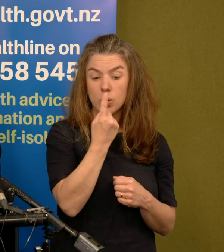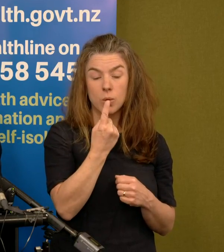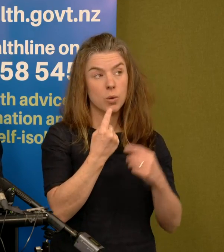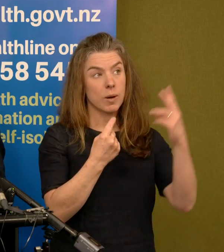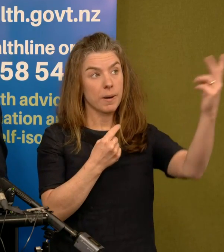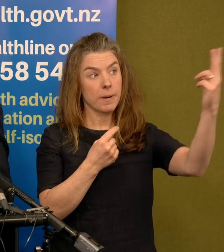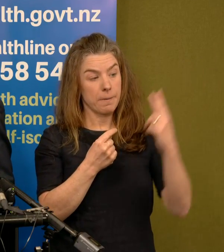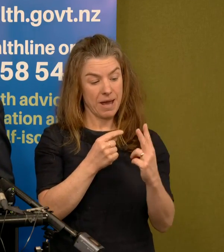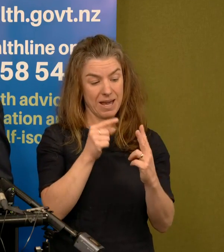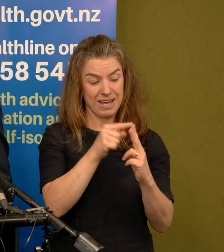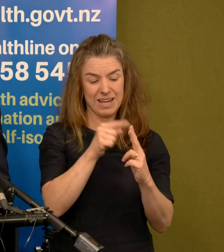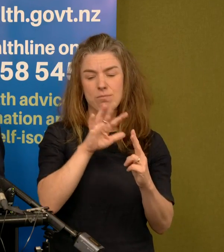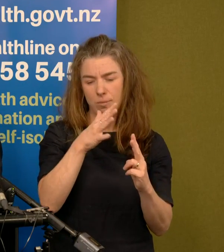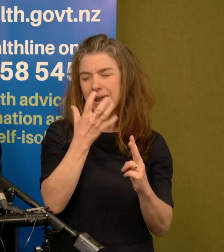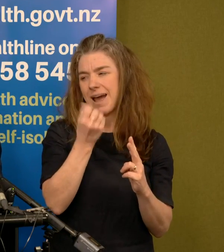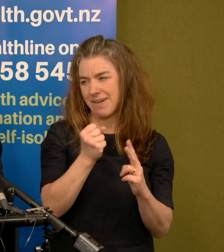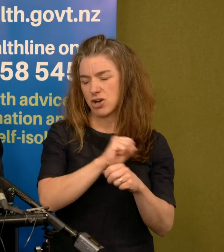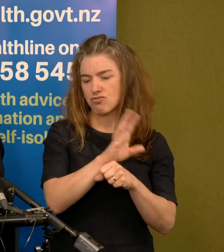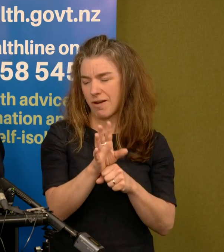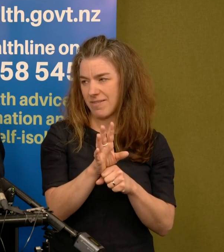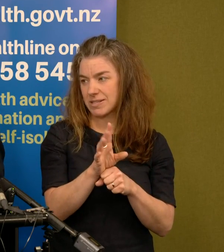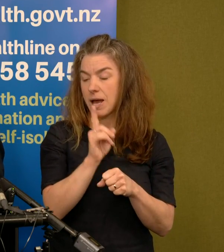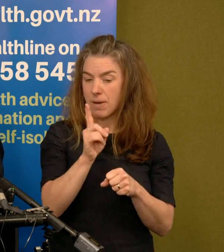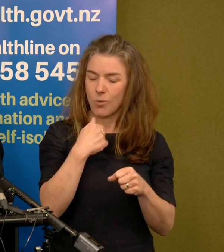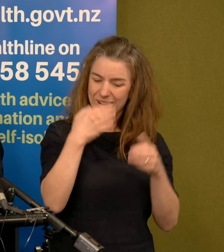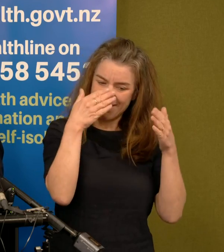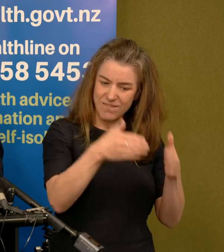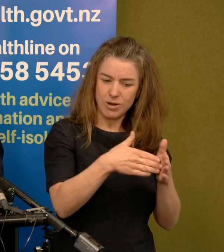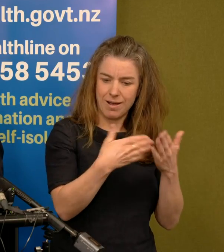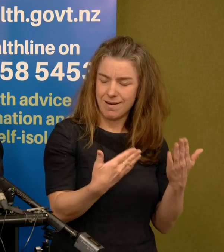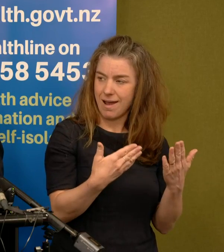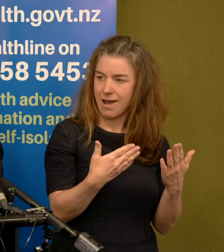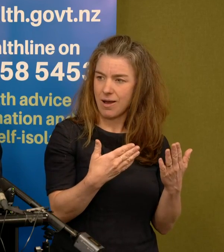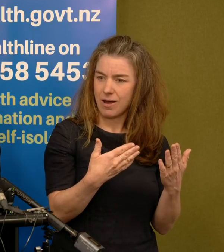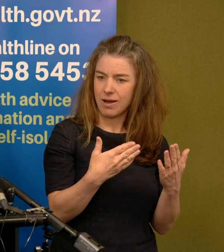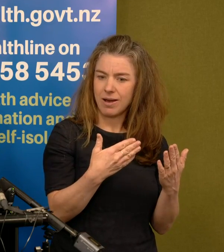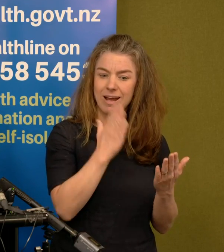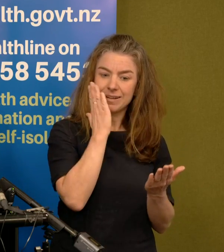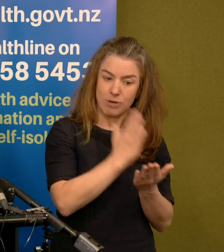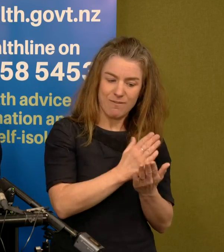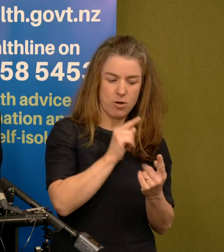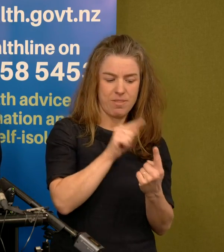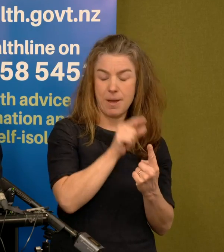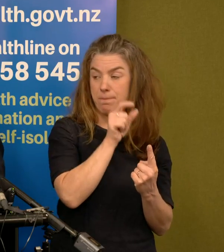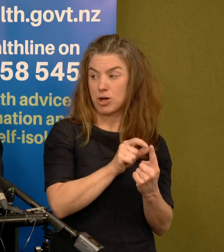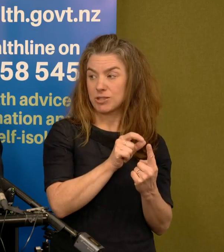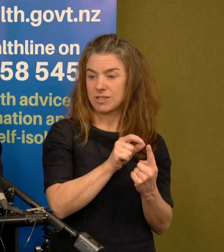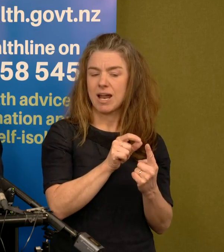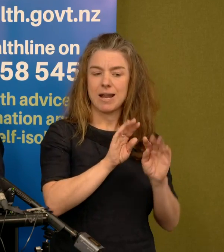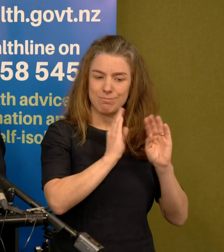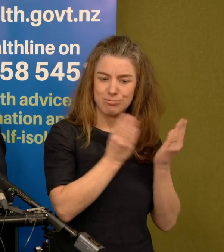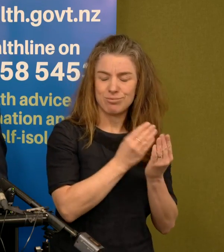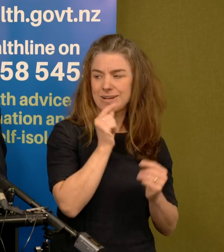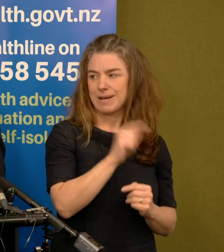from Iran is a probable case. However, what we're dealing with right now is the definite case and appropriate containment